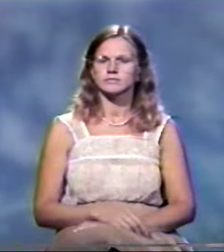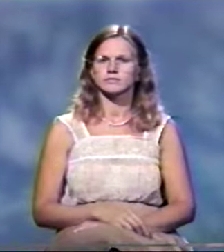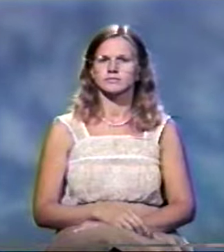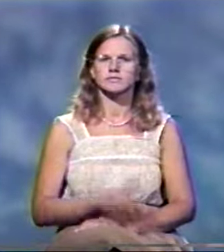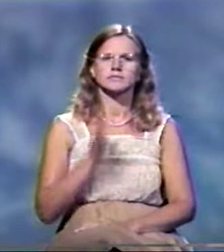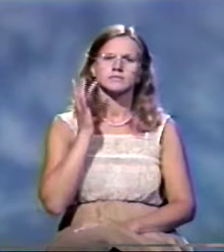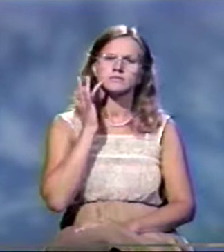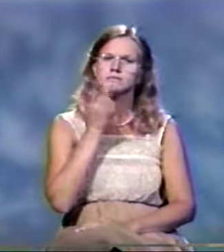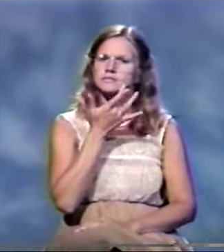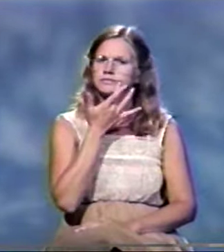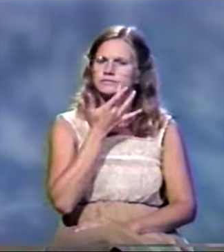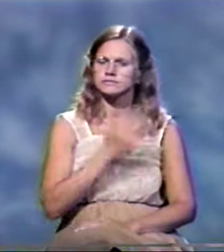Lucky.